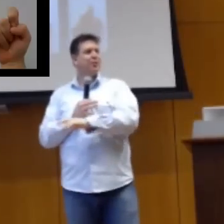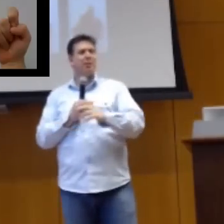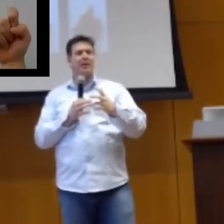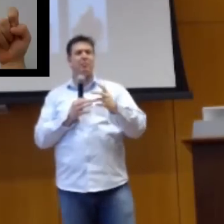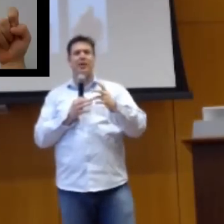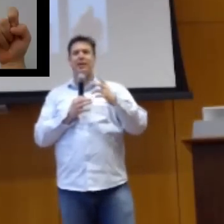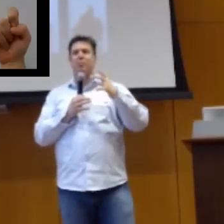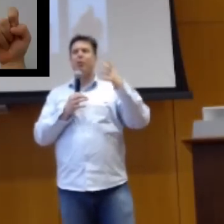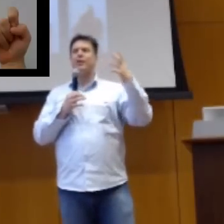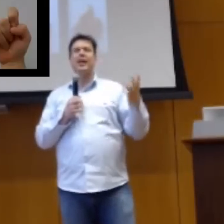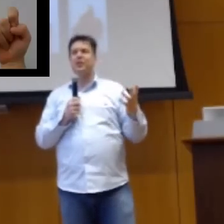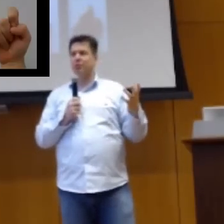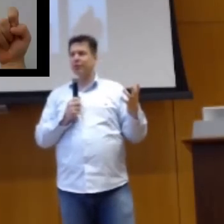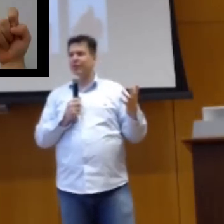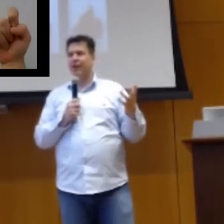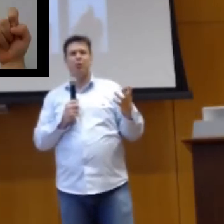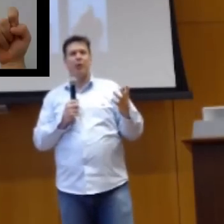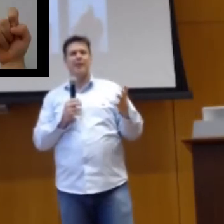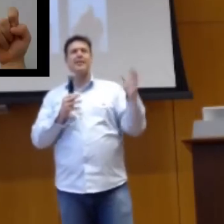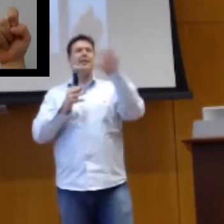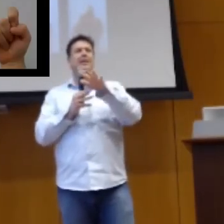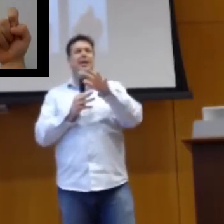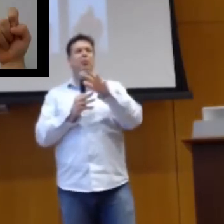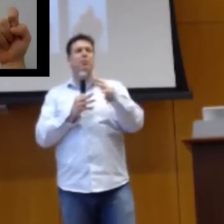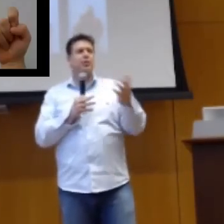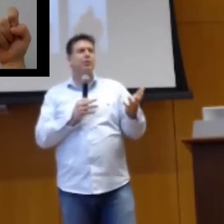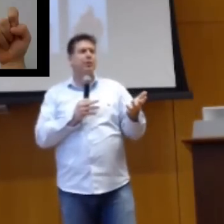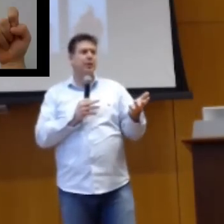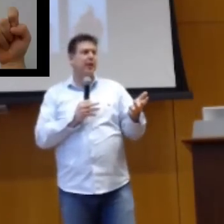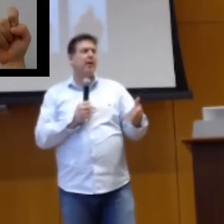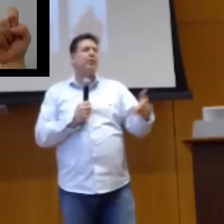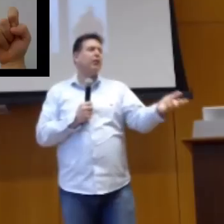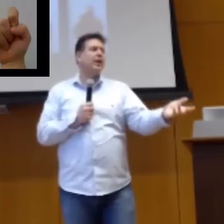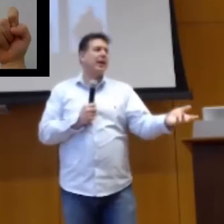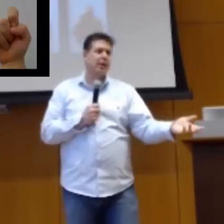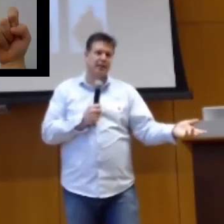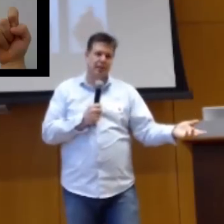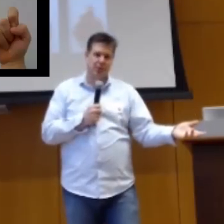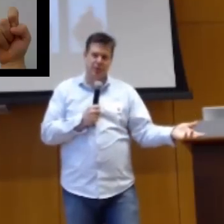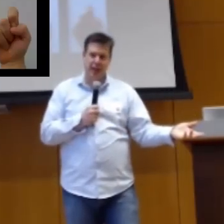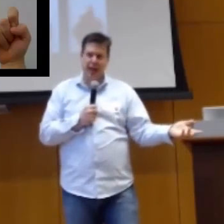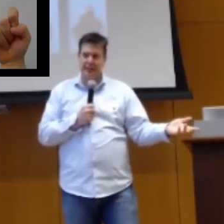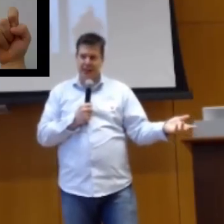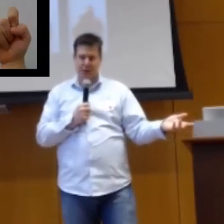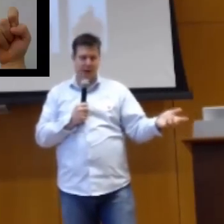to make them more intelligible. Otherwise, it would be too confusing. Frankly, how many times do you say X anyway?